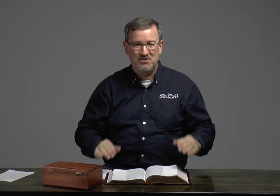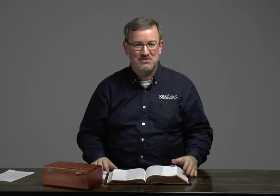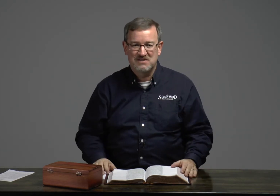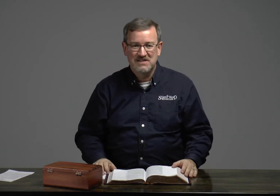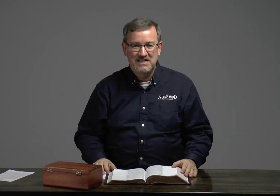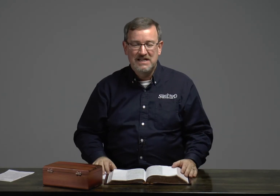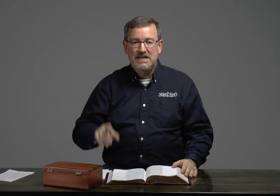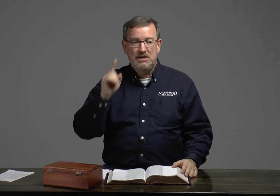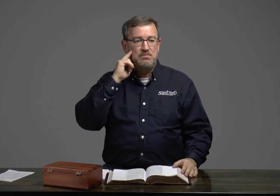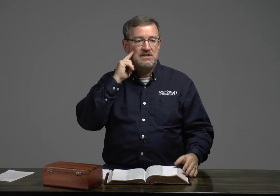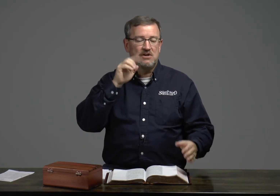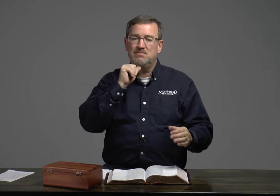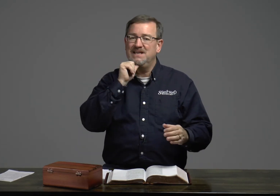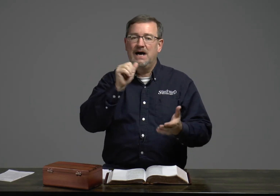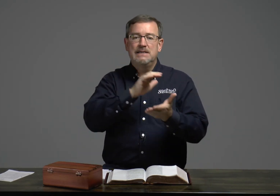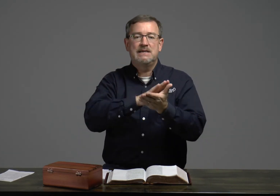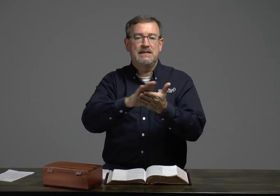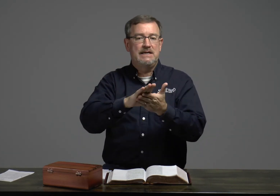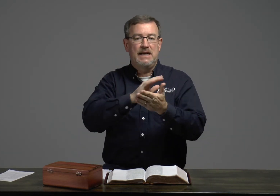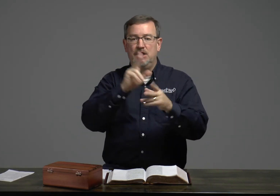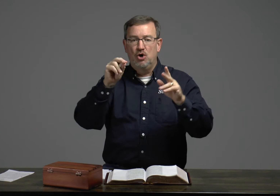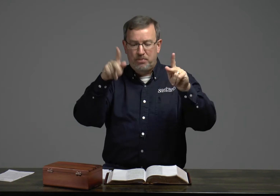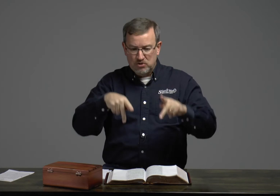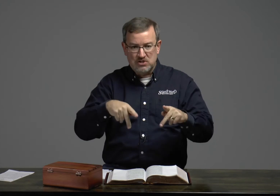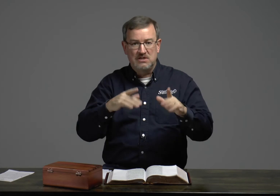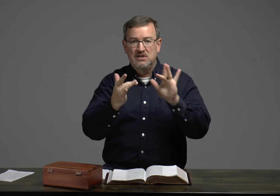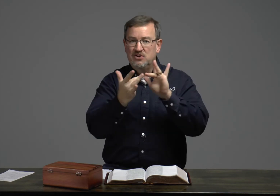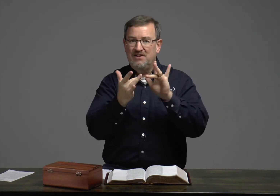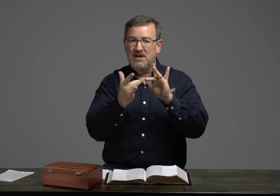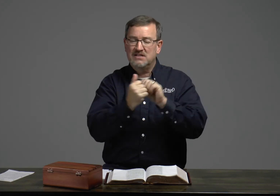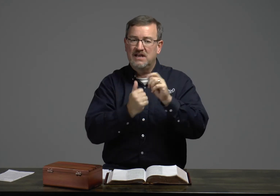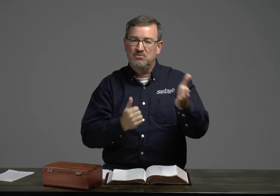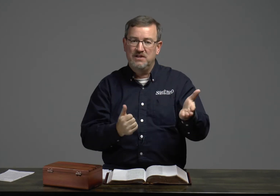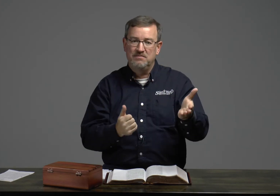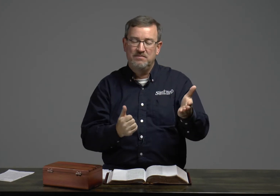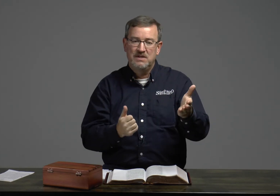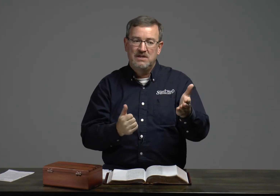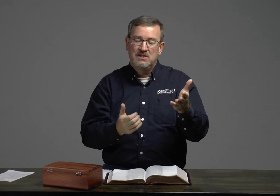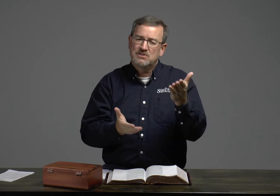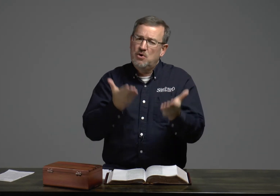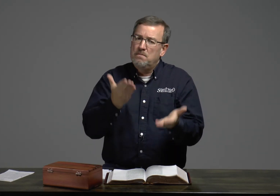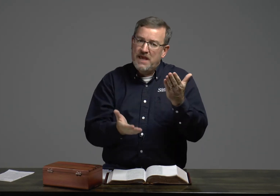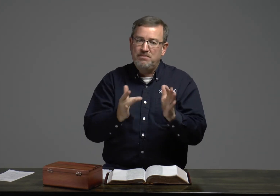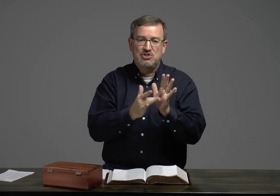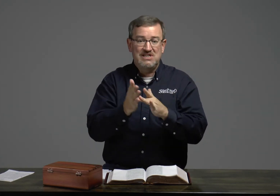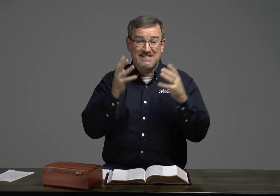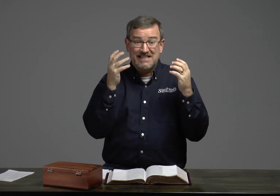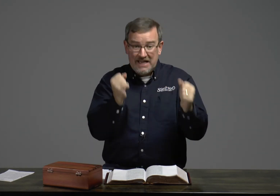house. He would be thought to be unclean and no person could have contact with him. So maybe Jesus